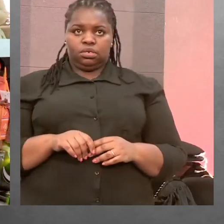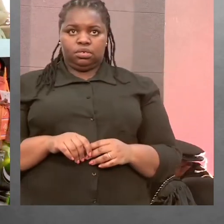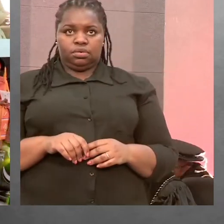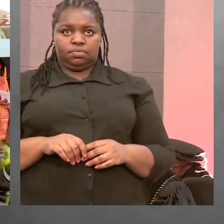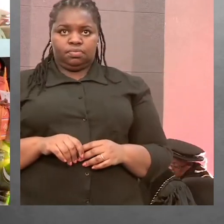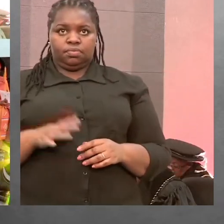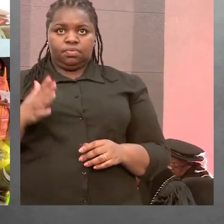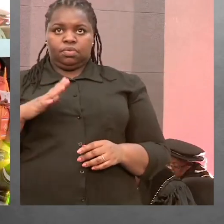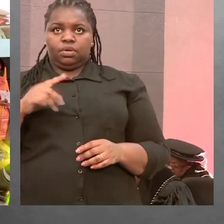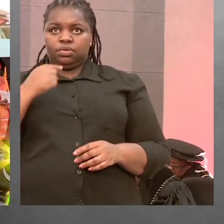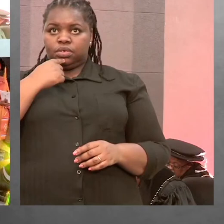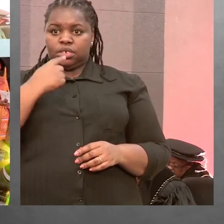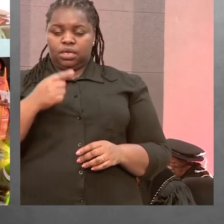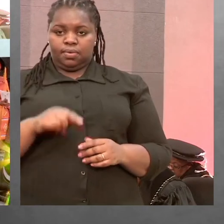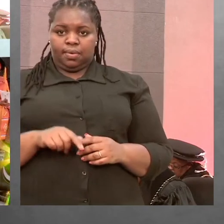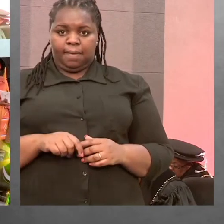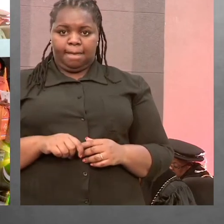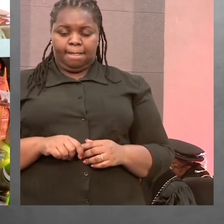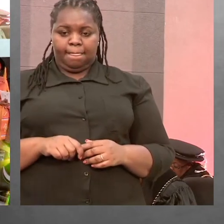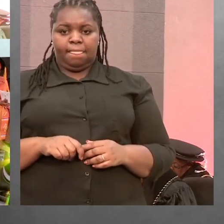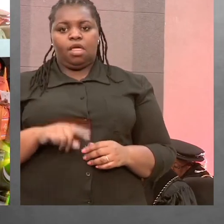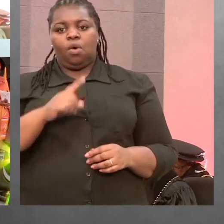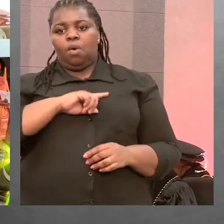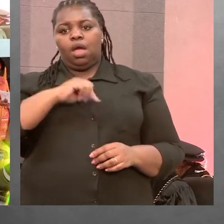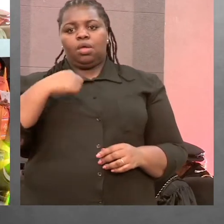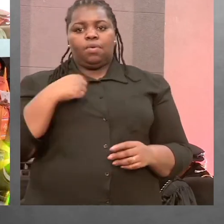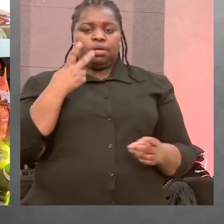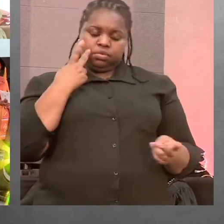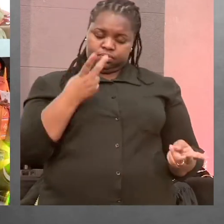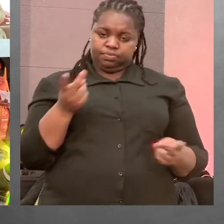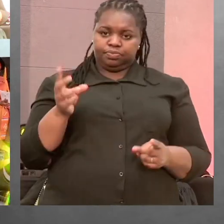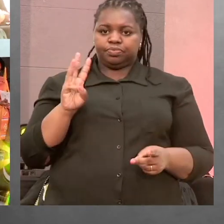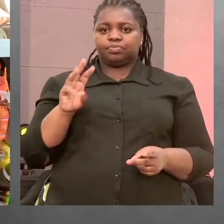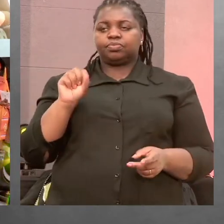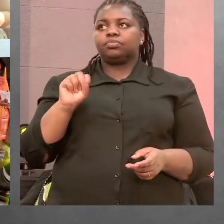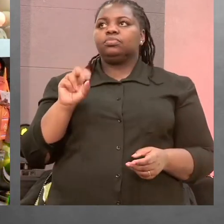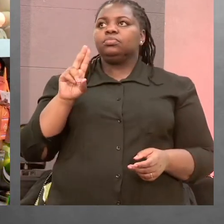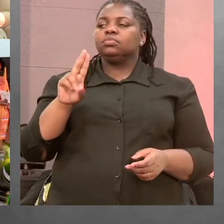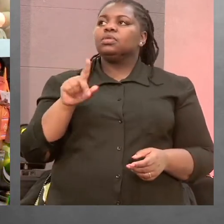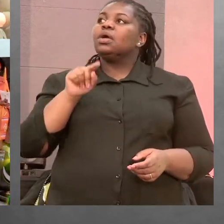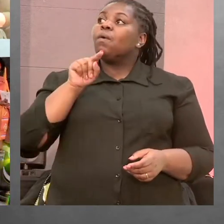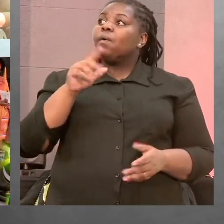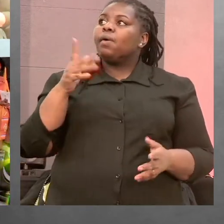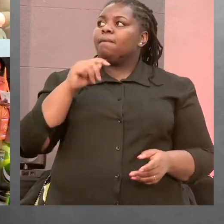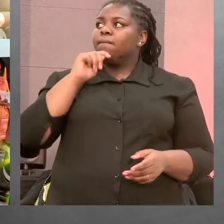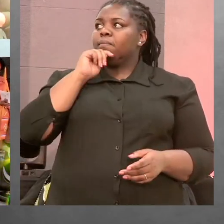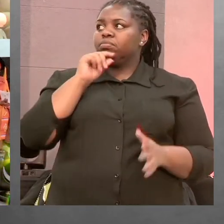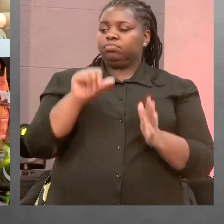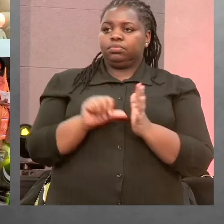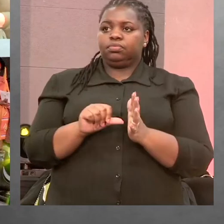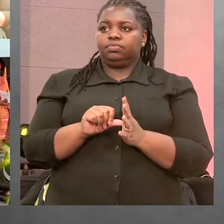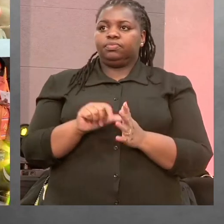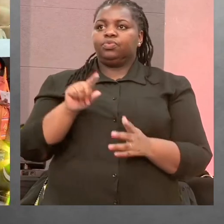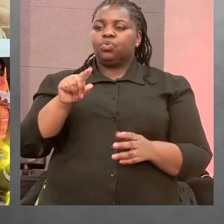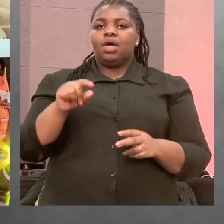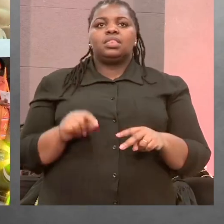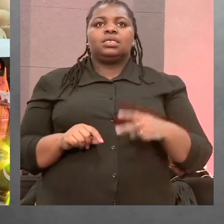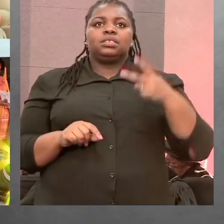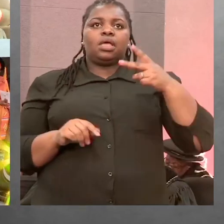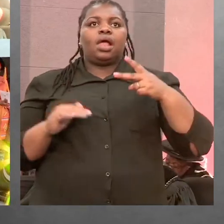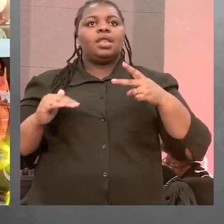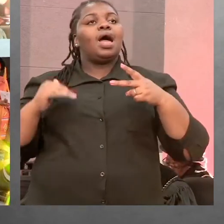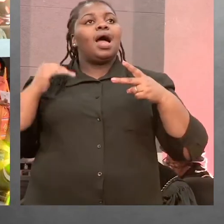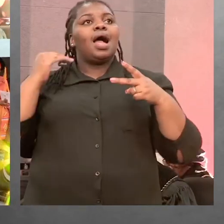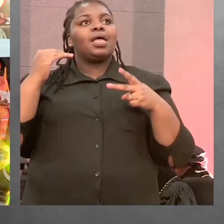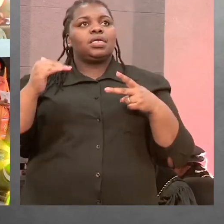and I want to say that because we are looking at Walter Sisulu University very carefully, you are the second